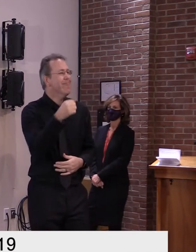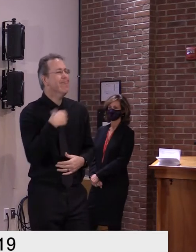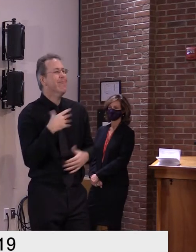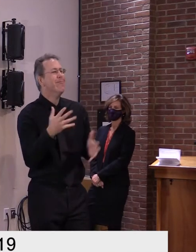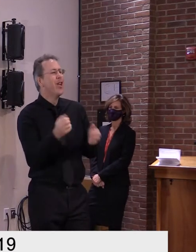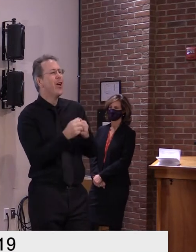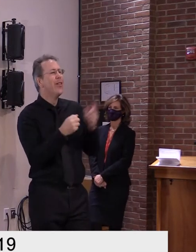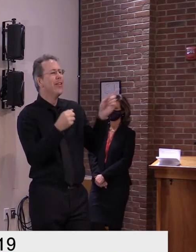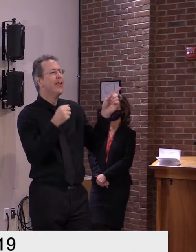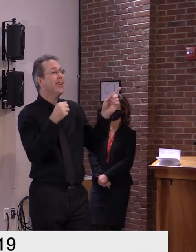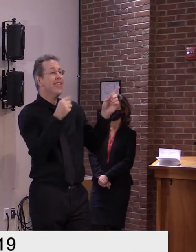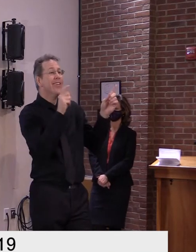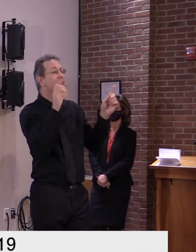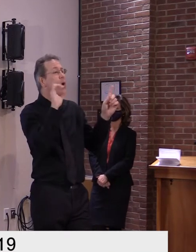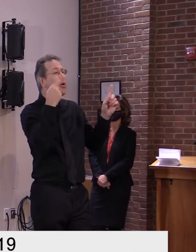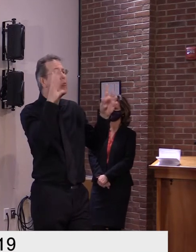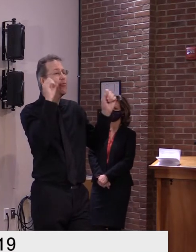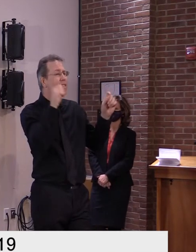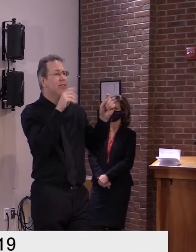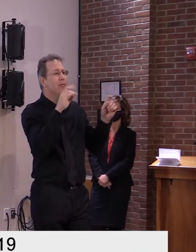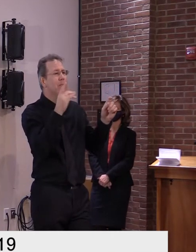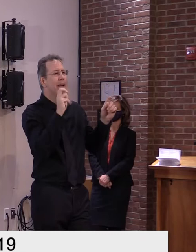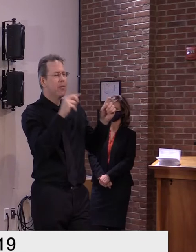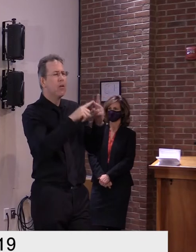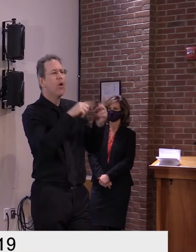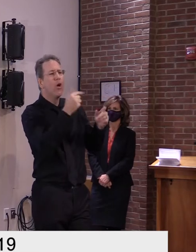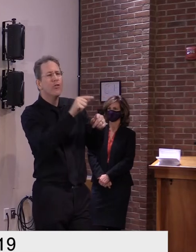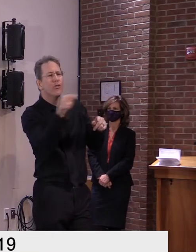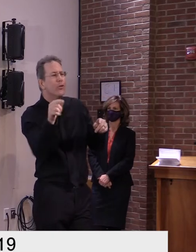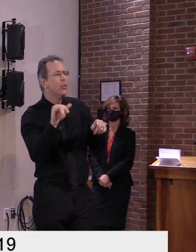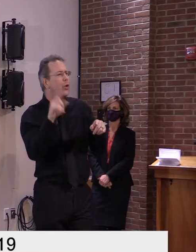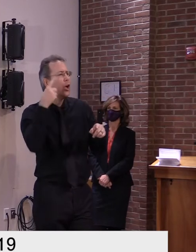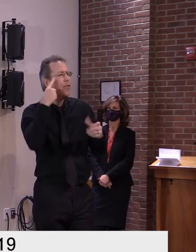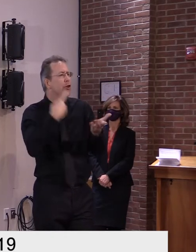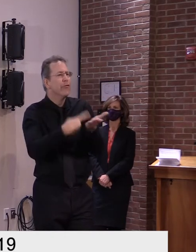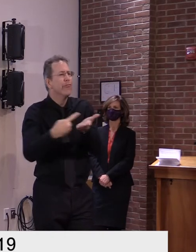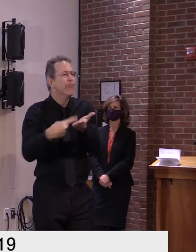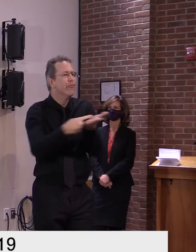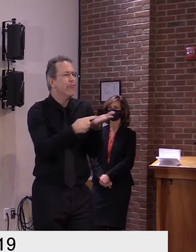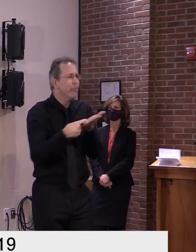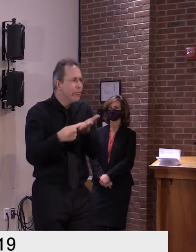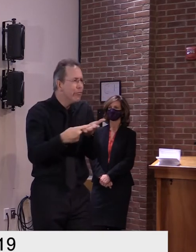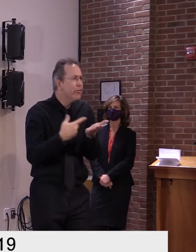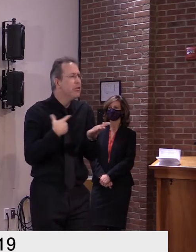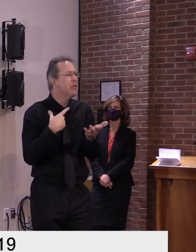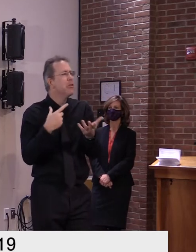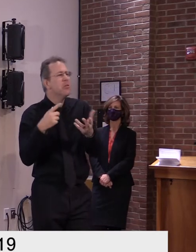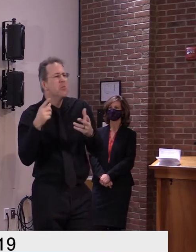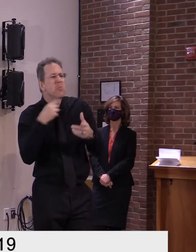well. We just got a glimpse of what it was going to look like.